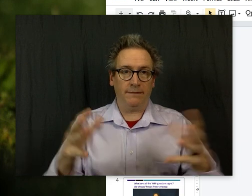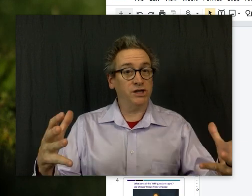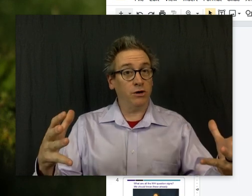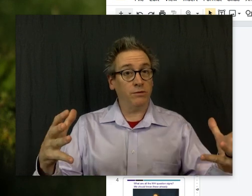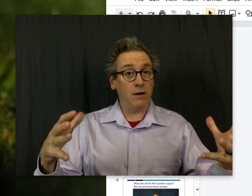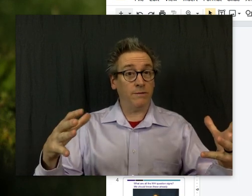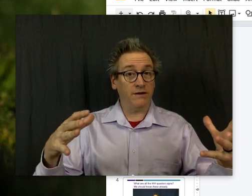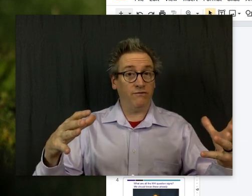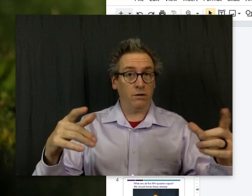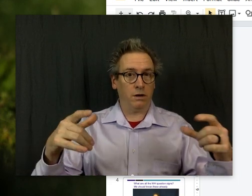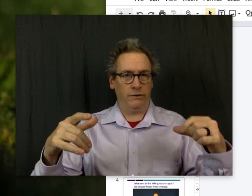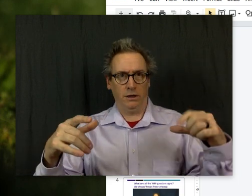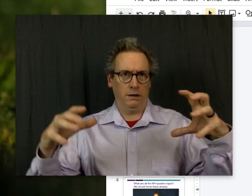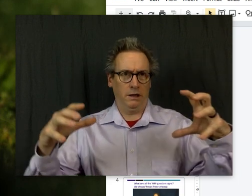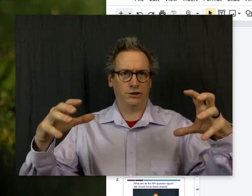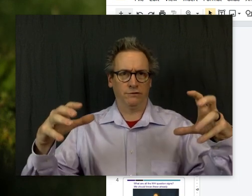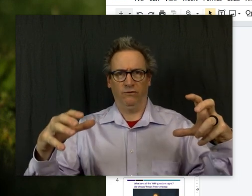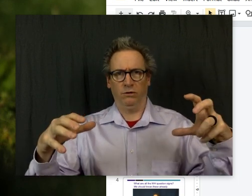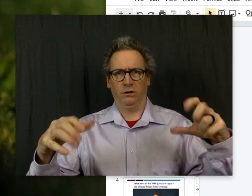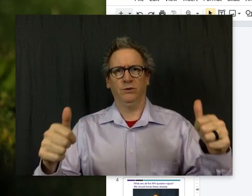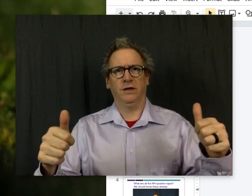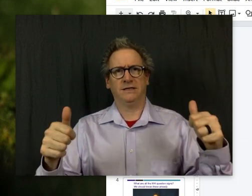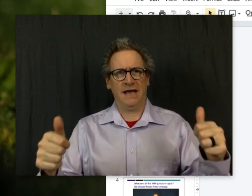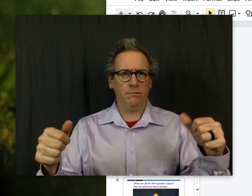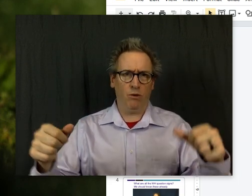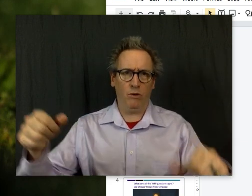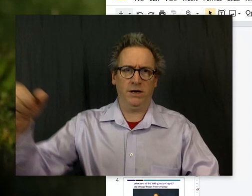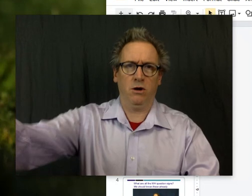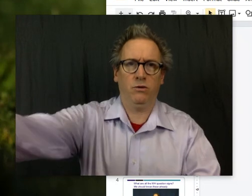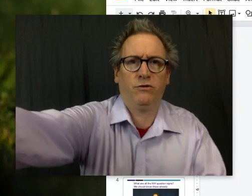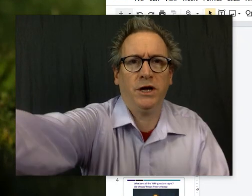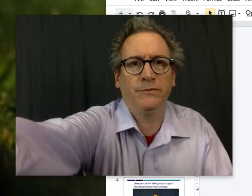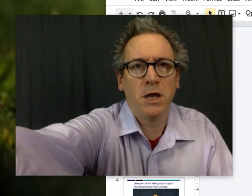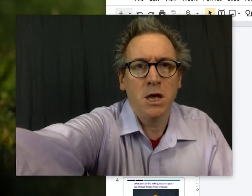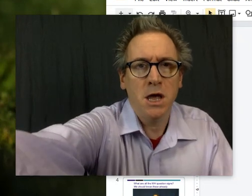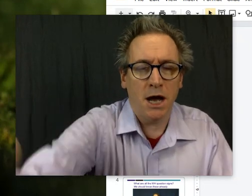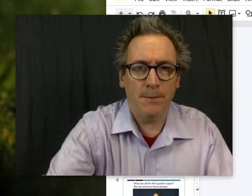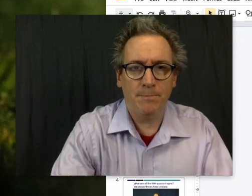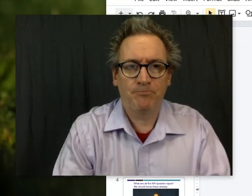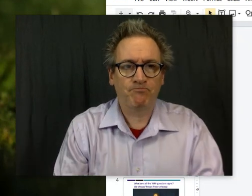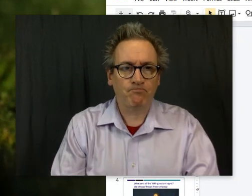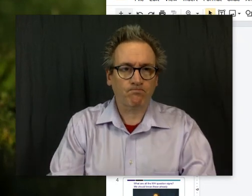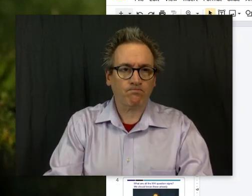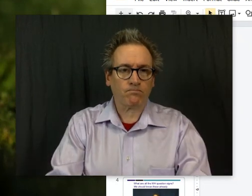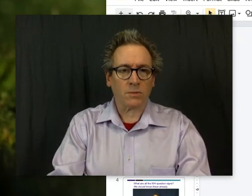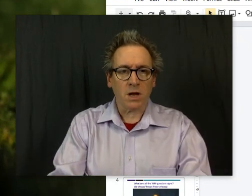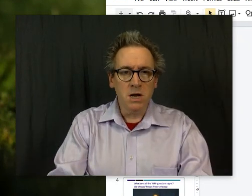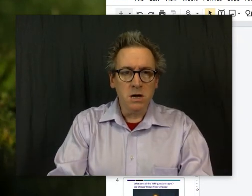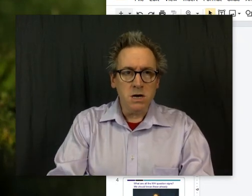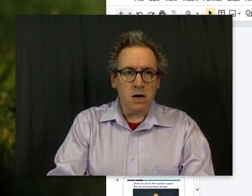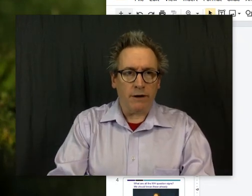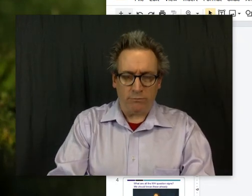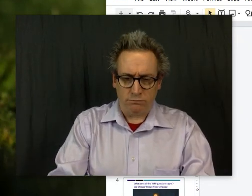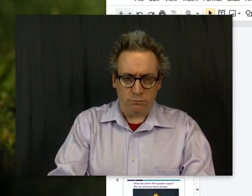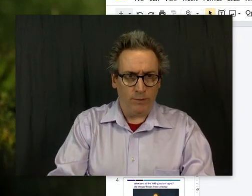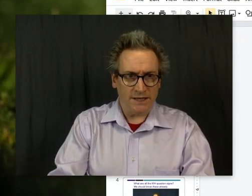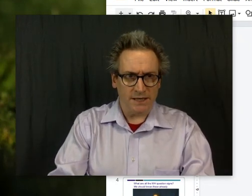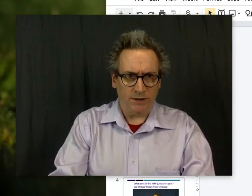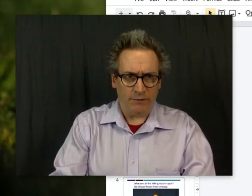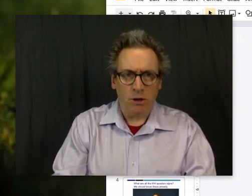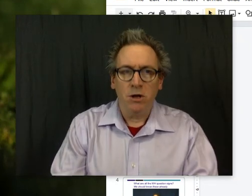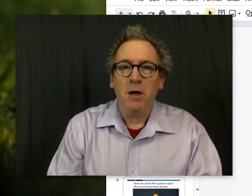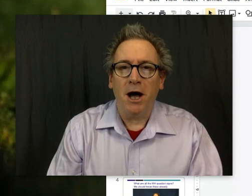Okay, so now we're ready for the lecture for Unit 10.03. Um, all right,